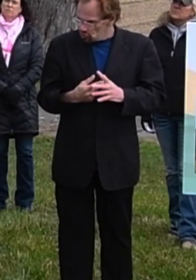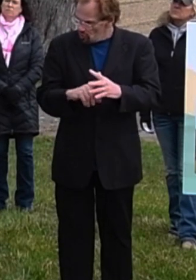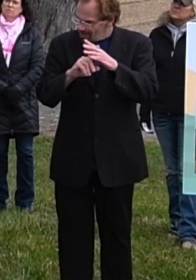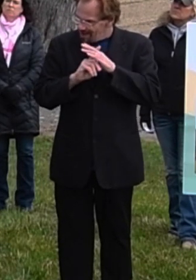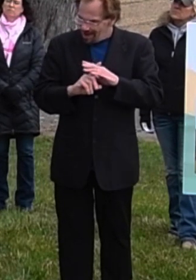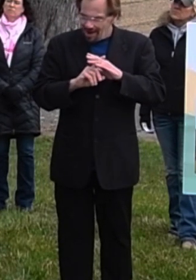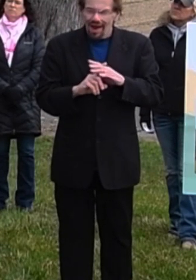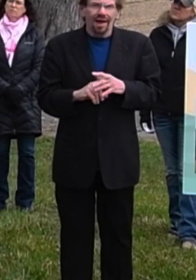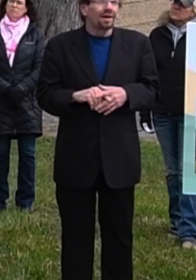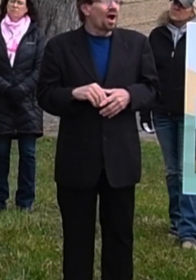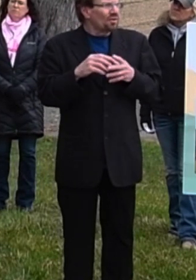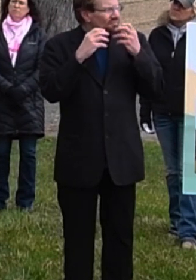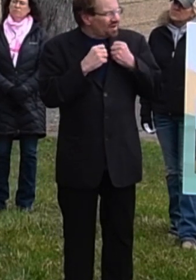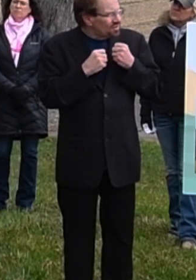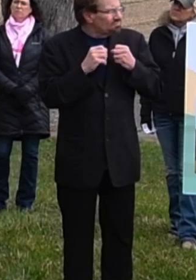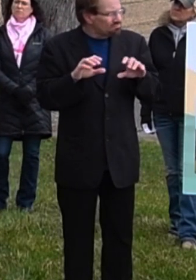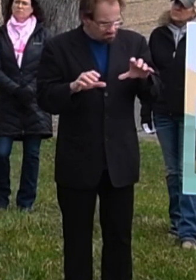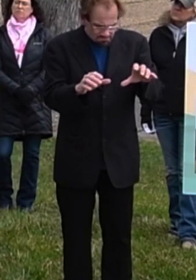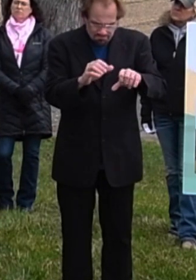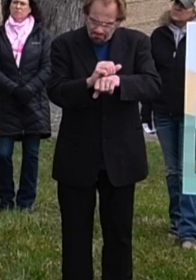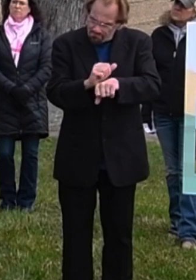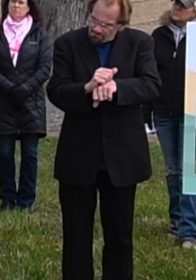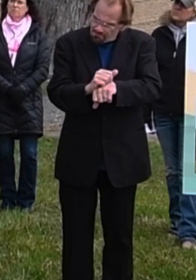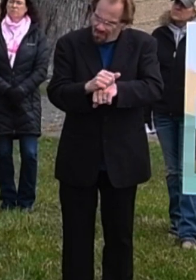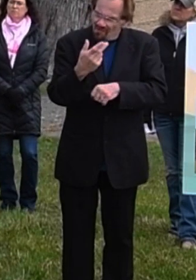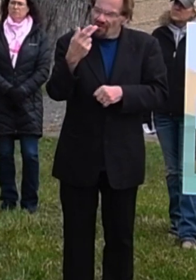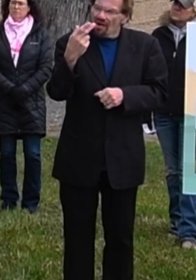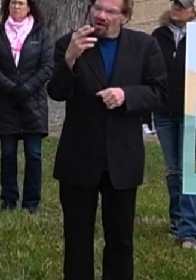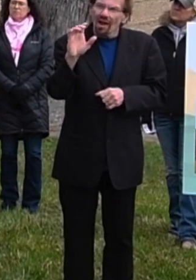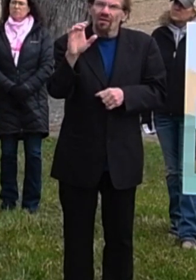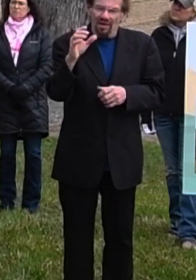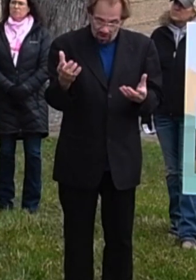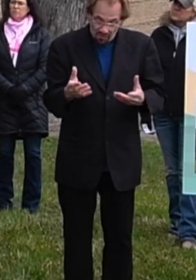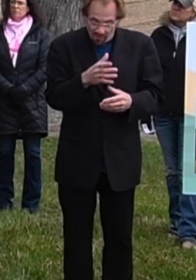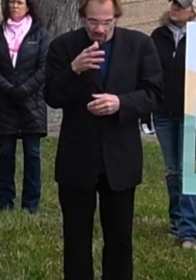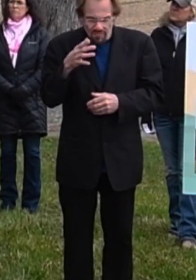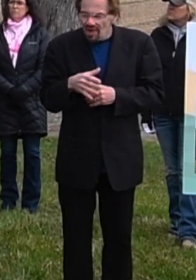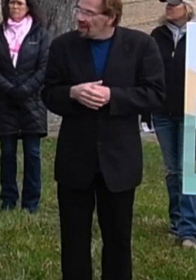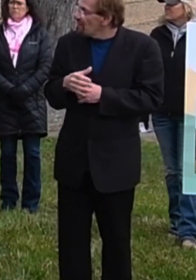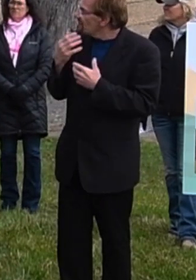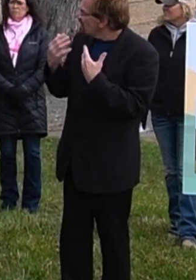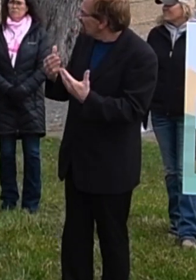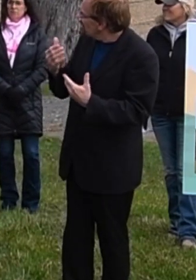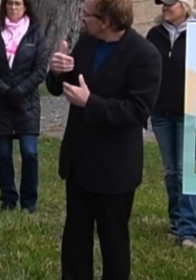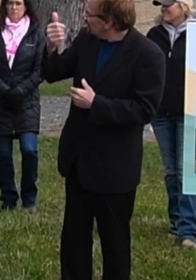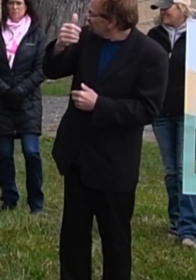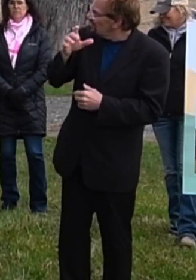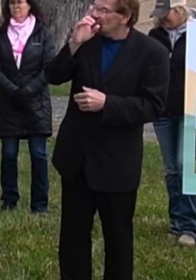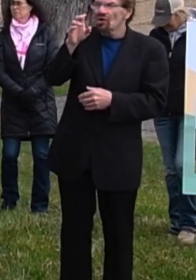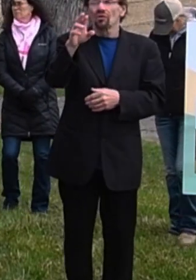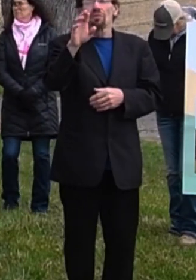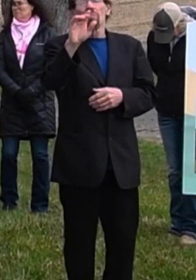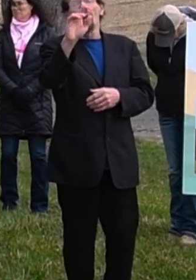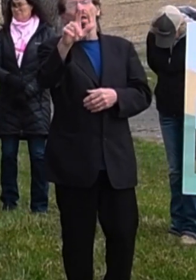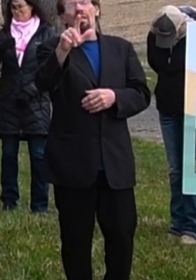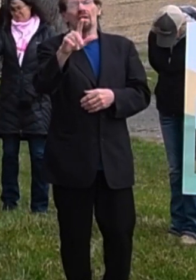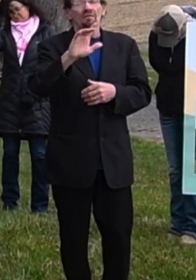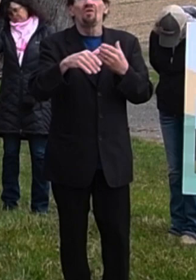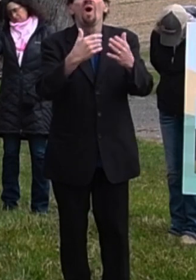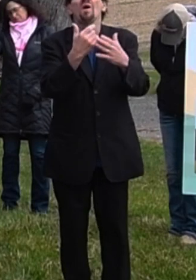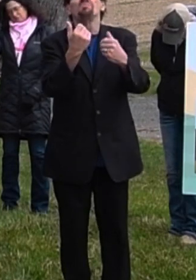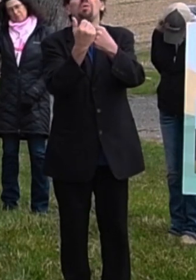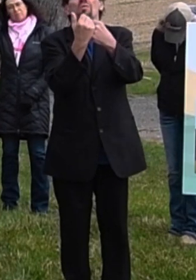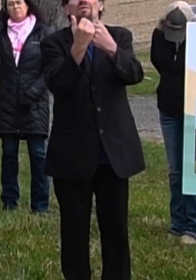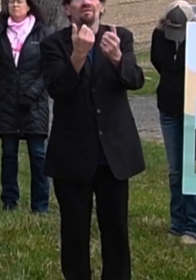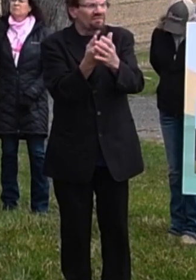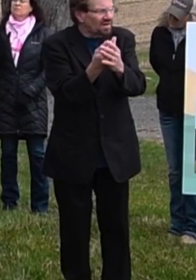practices on farms here in Howard County. I also want to thank the County Executive, Dr. Ball, for all of his support and the